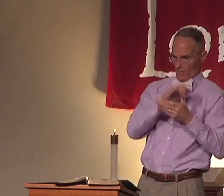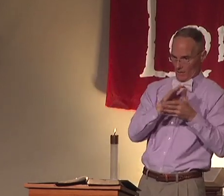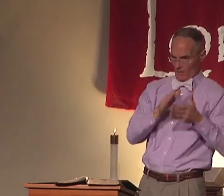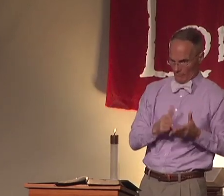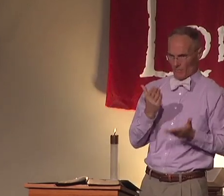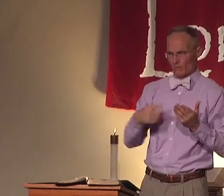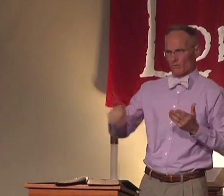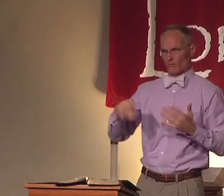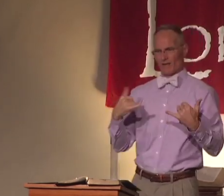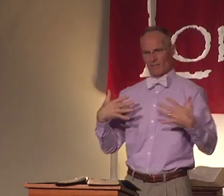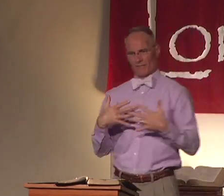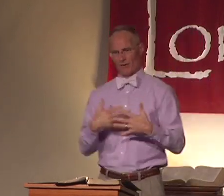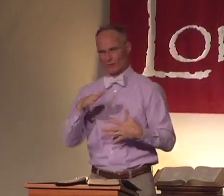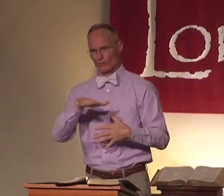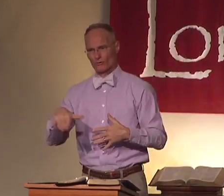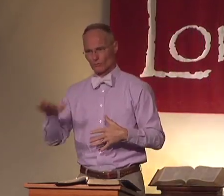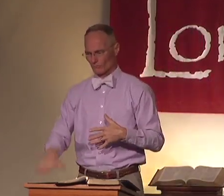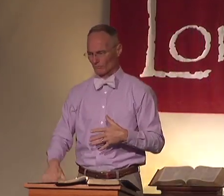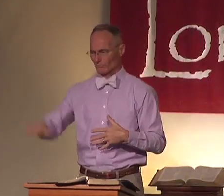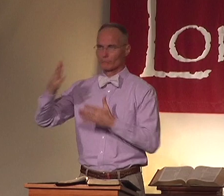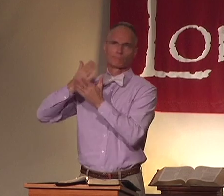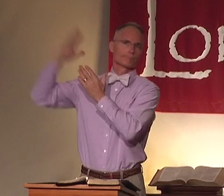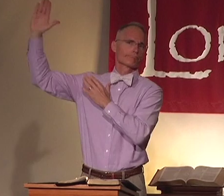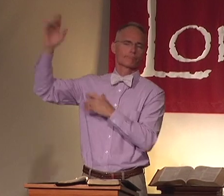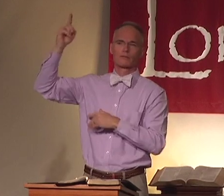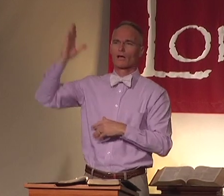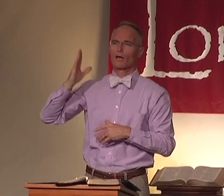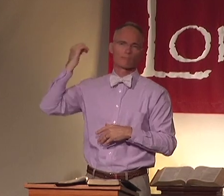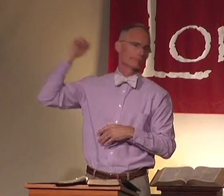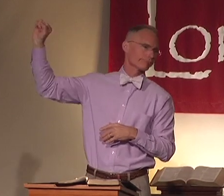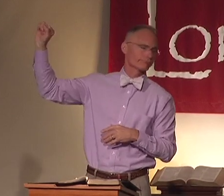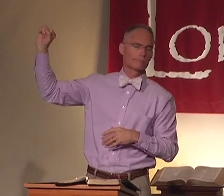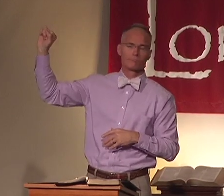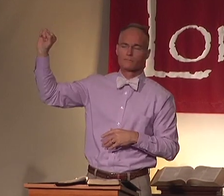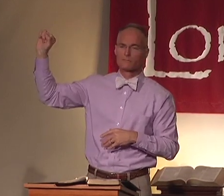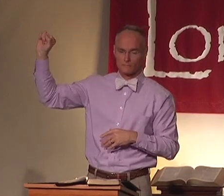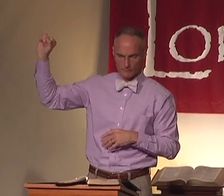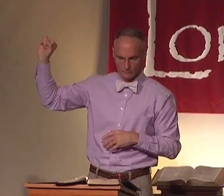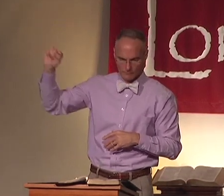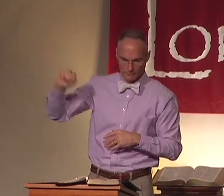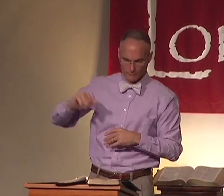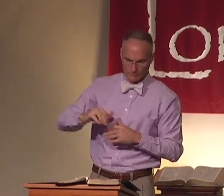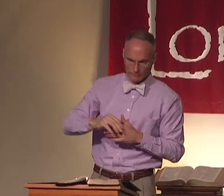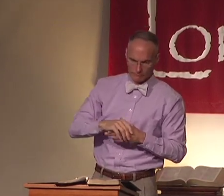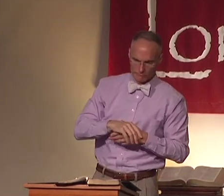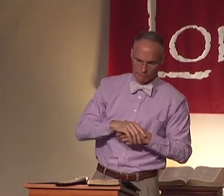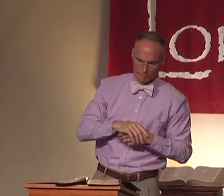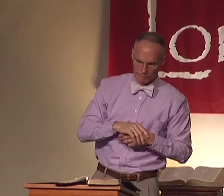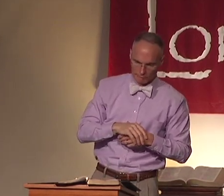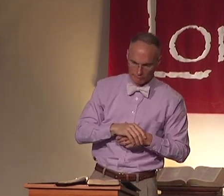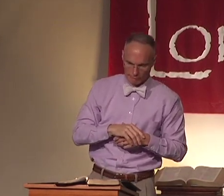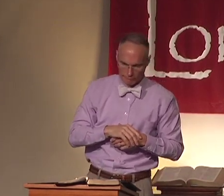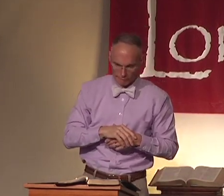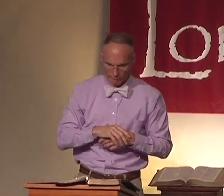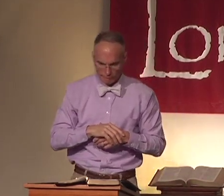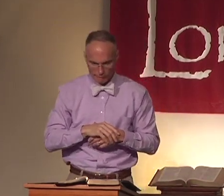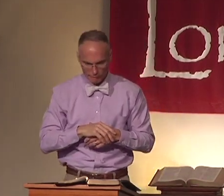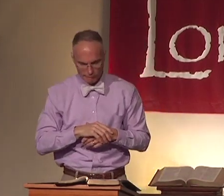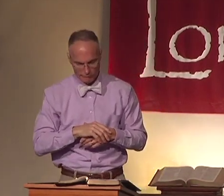Maybe if you are a believer, maybe you have a fear that your children will grow up and reject God, rebel against God.